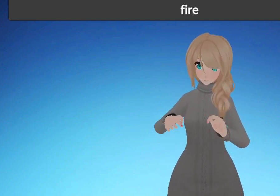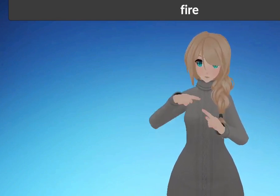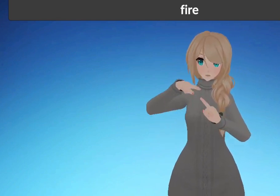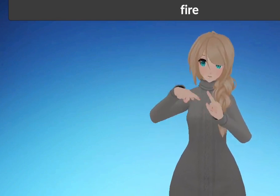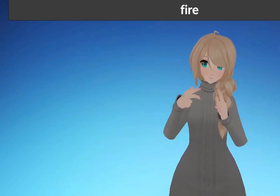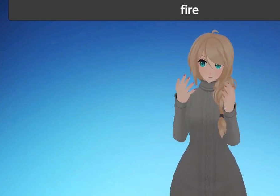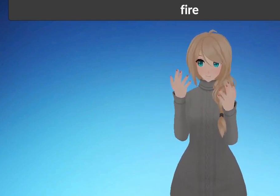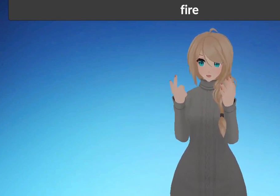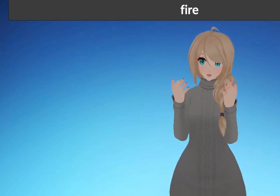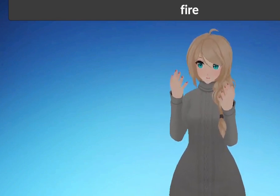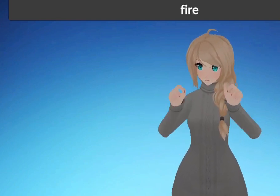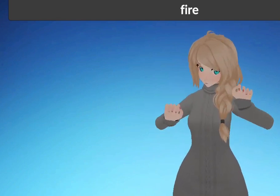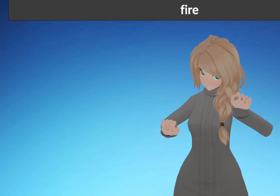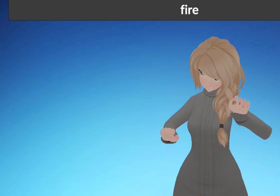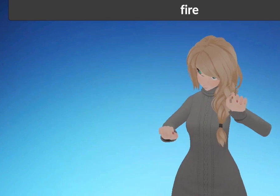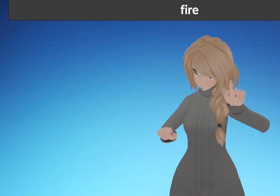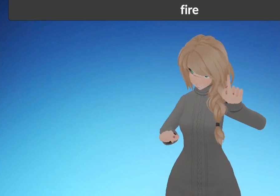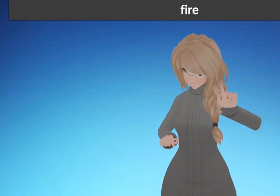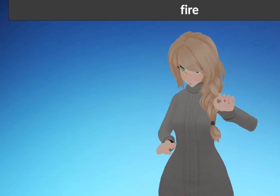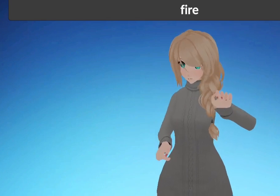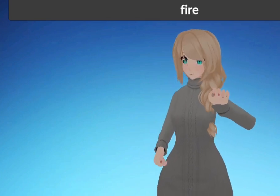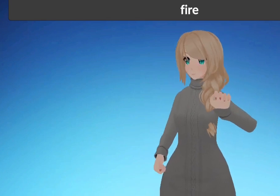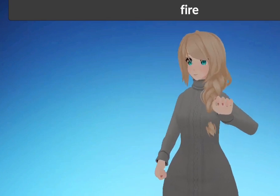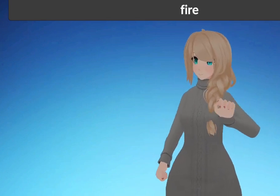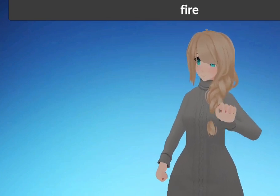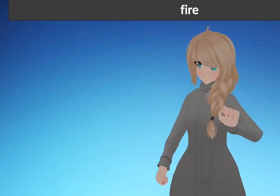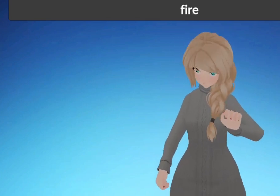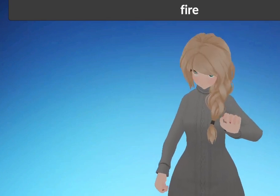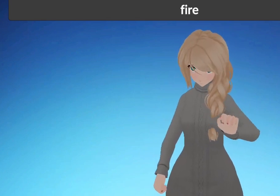They're in the fire. That's